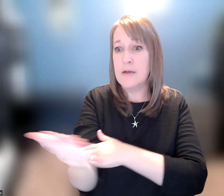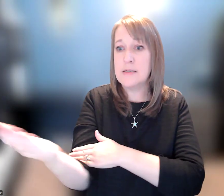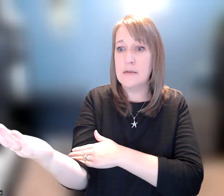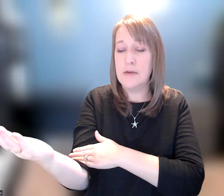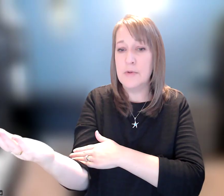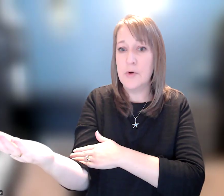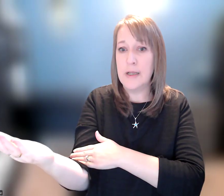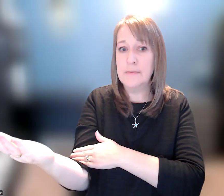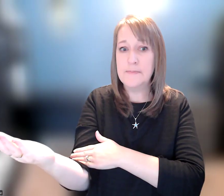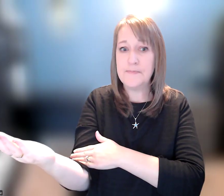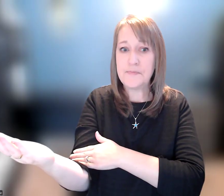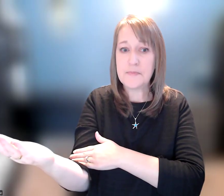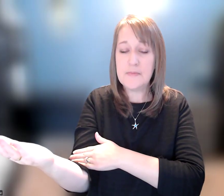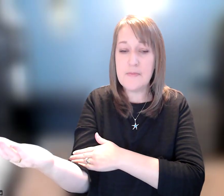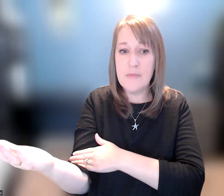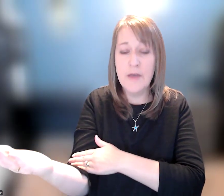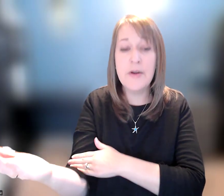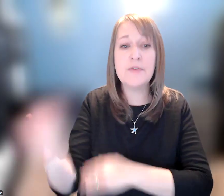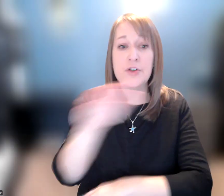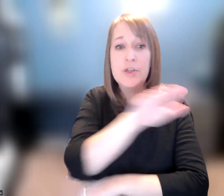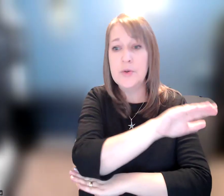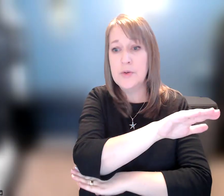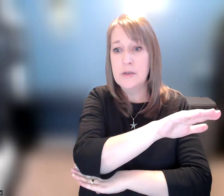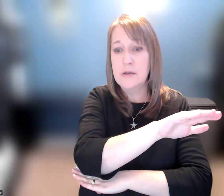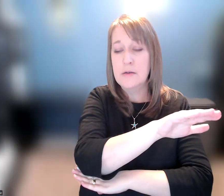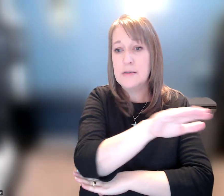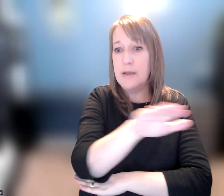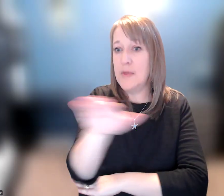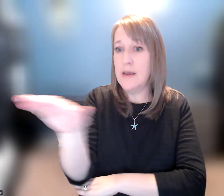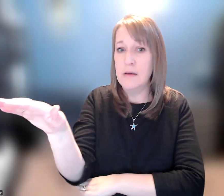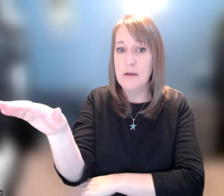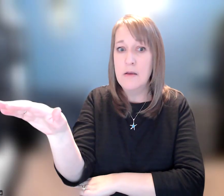across every morning. Every afternoon, same thing.